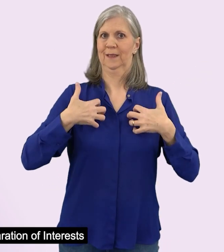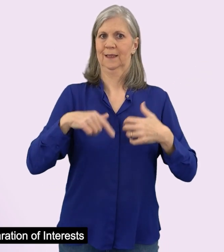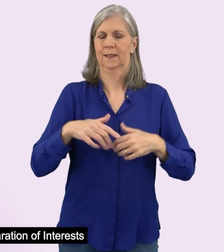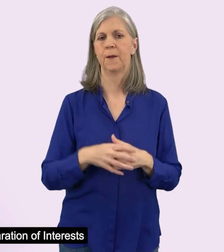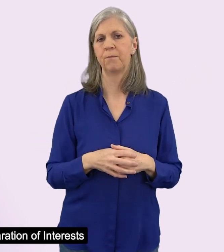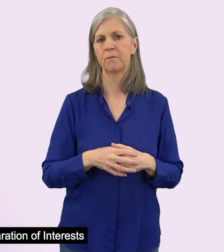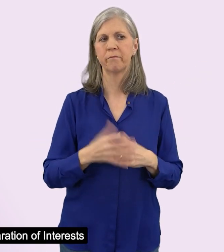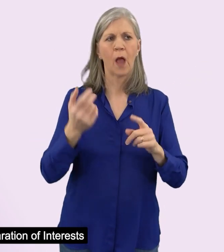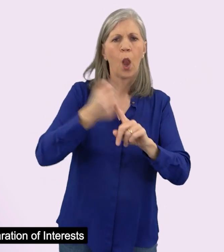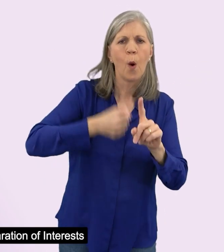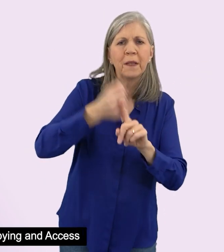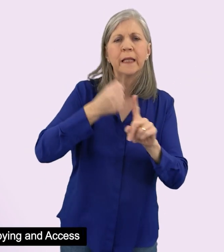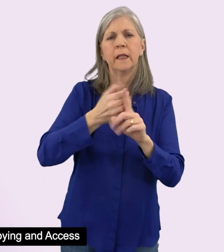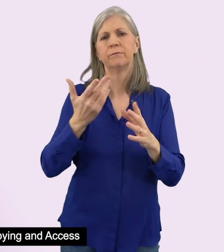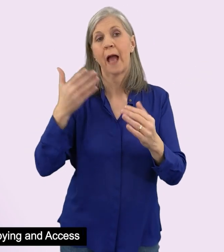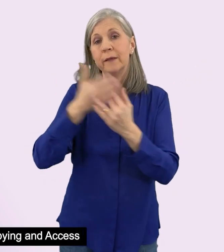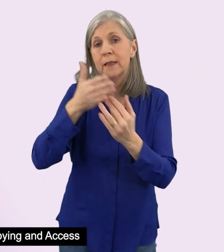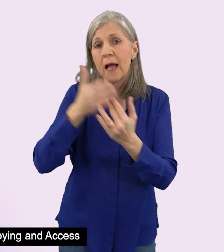declaration of interests, lobbying and access.